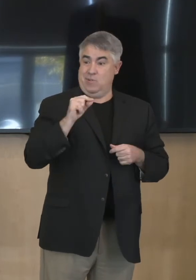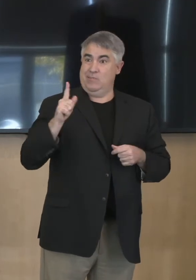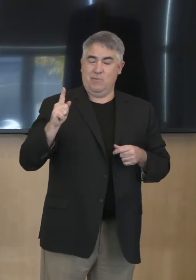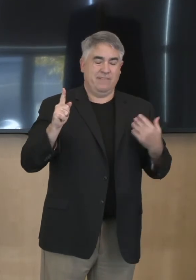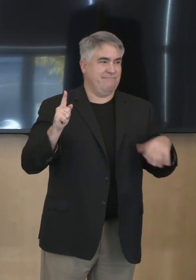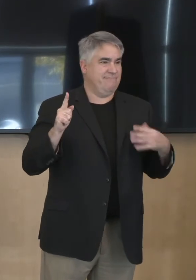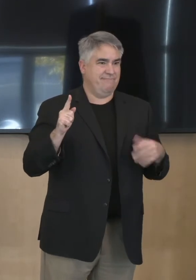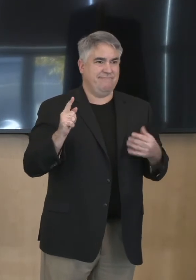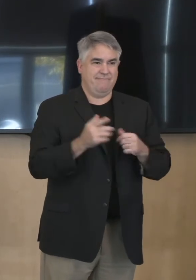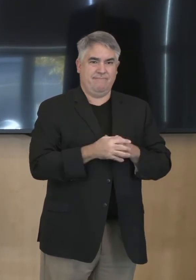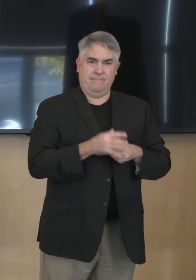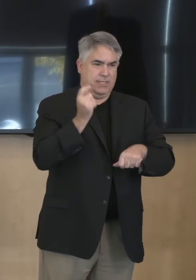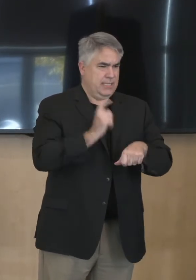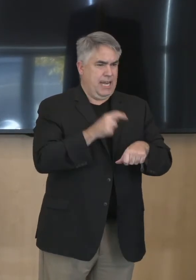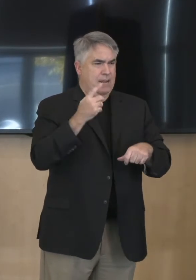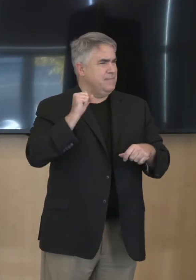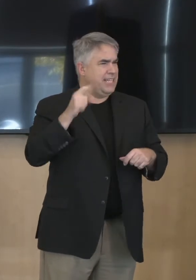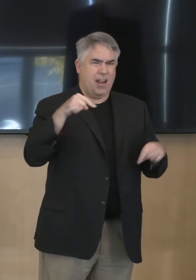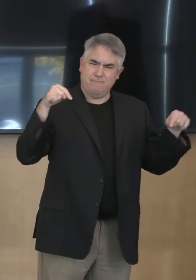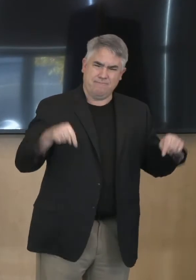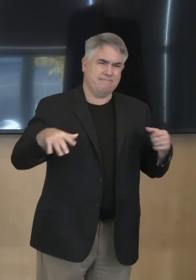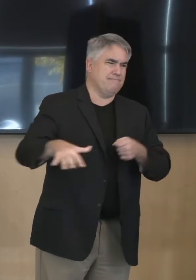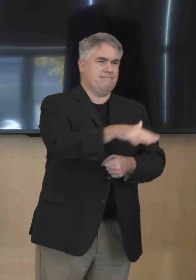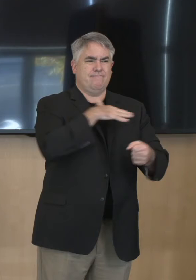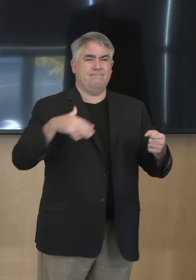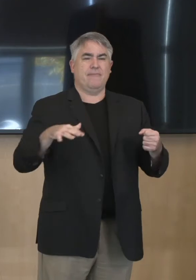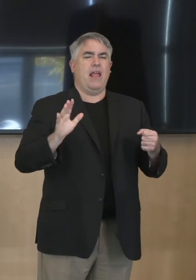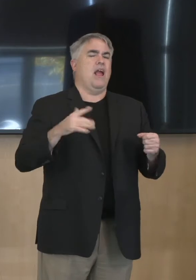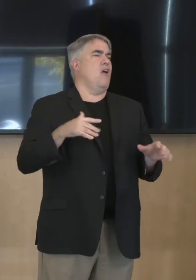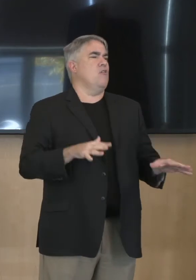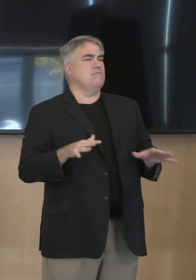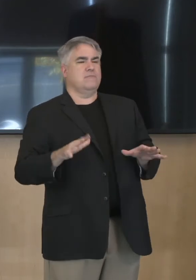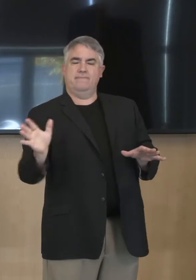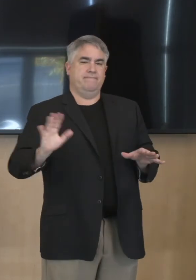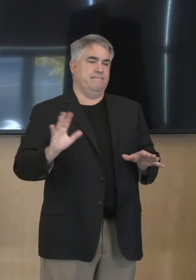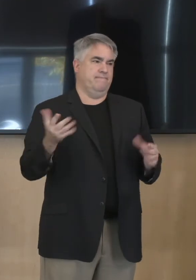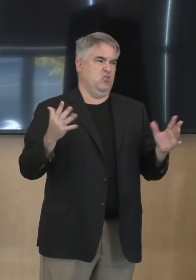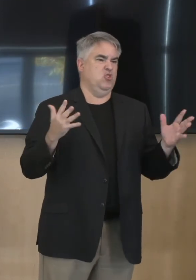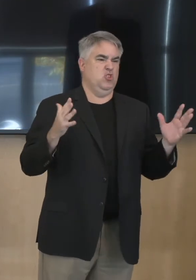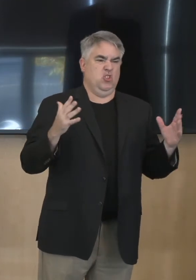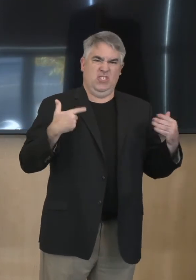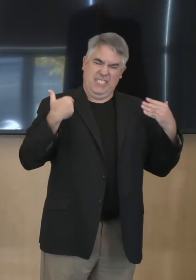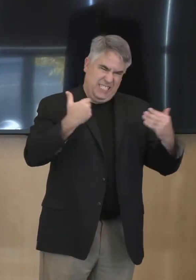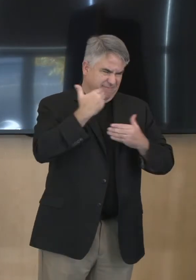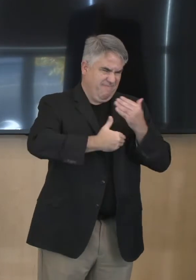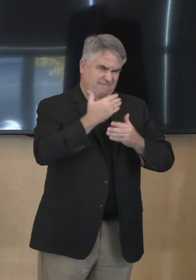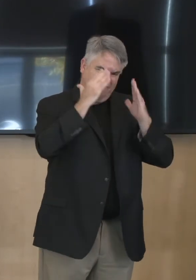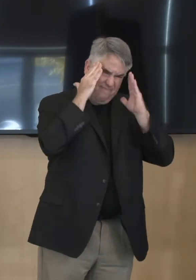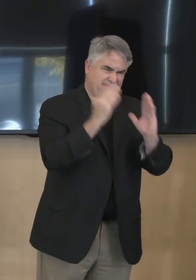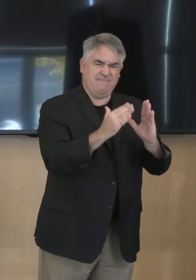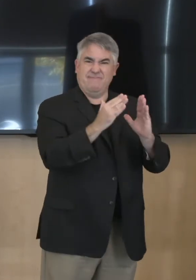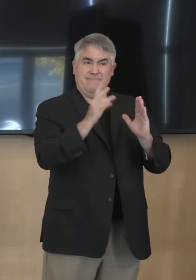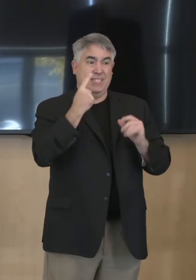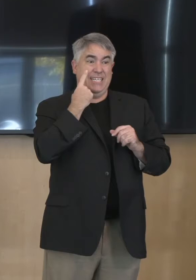Diego County to have a renewed focus on tackling COVID-19. The holidays hit us incredibly hard. We saw